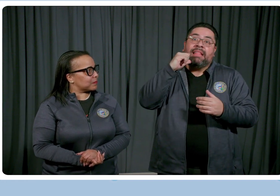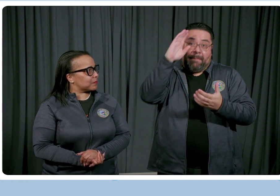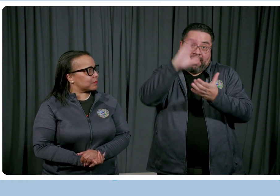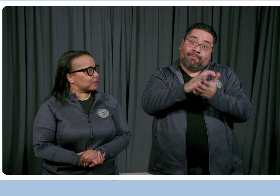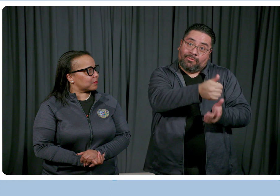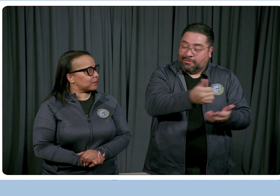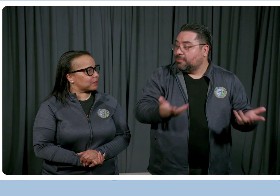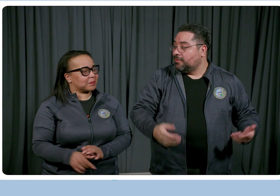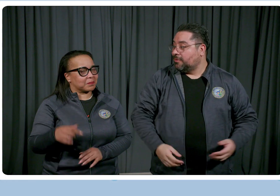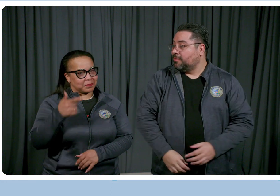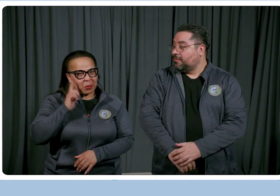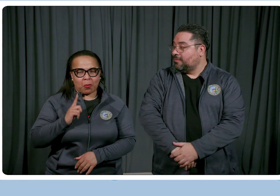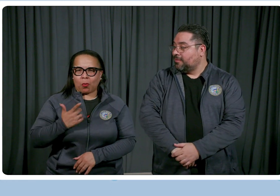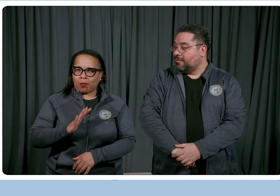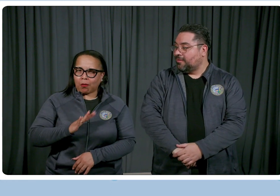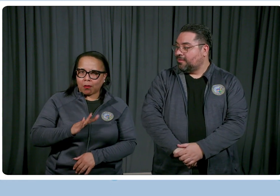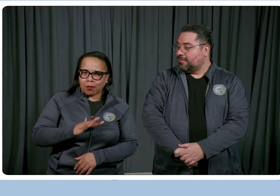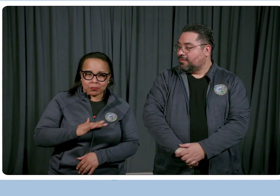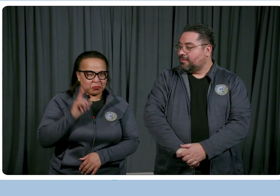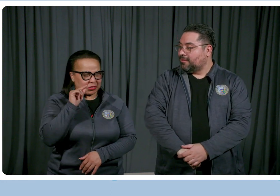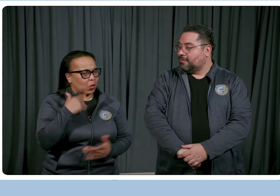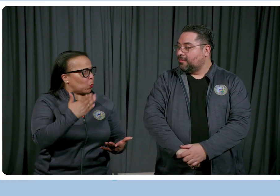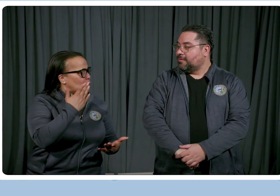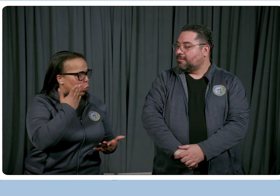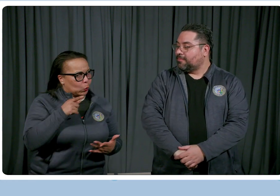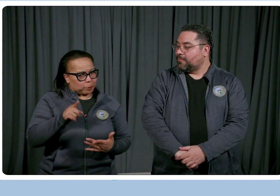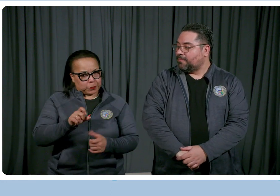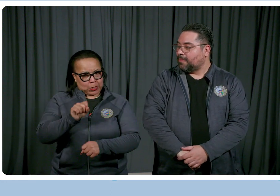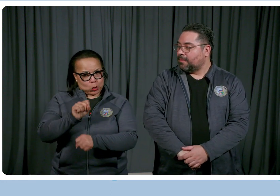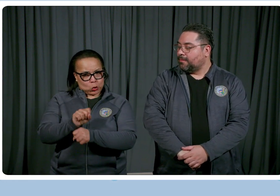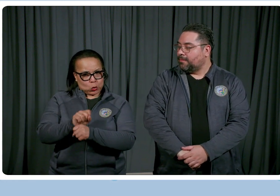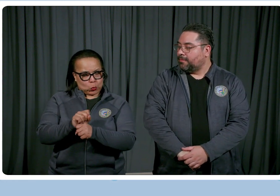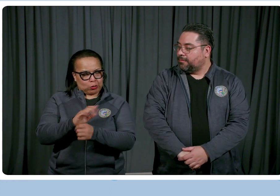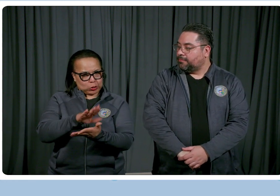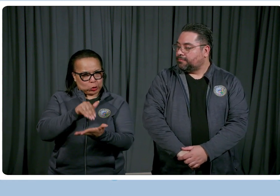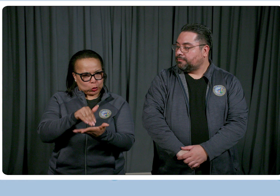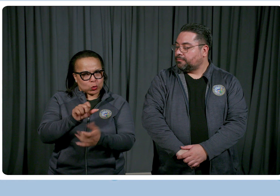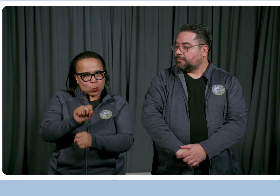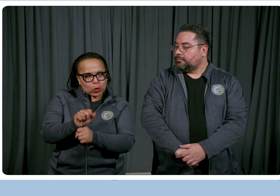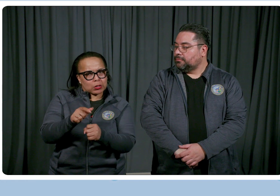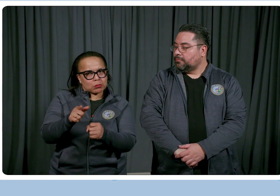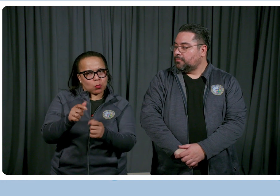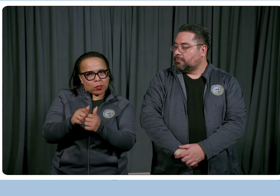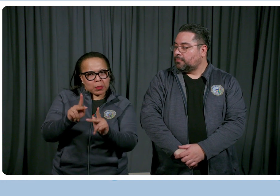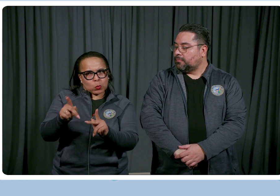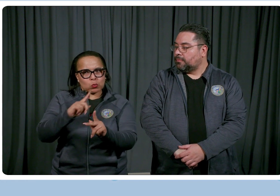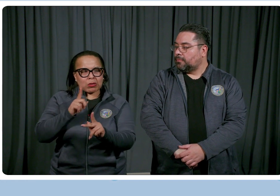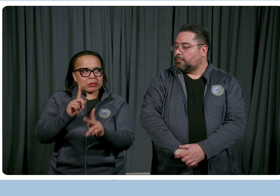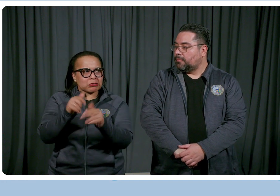that. That's awesome. So we know a big part of the Career Center is working with individuals with disabilities on